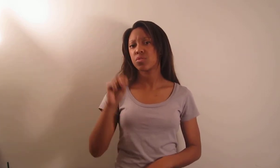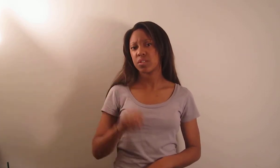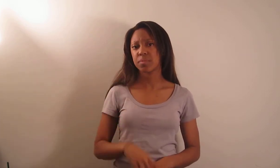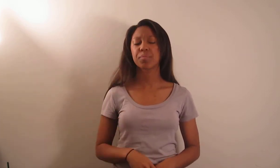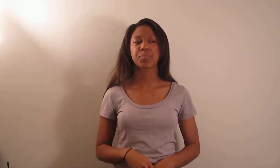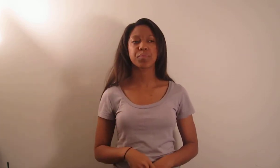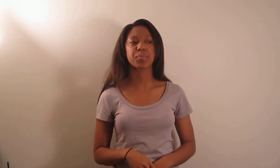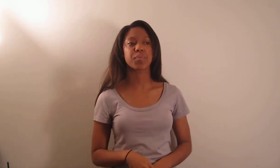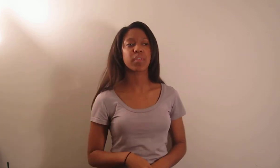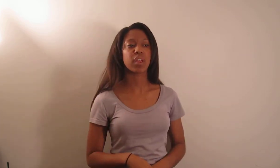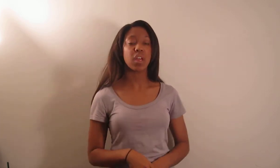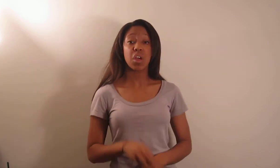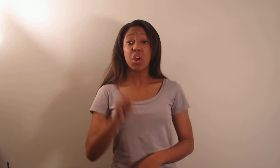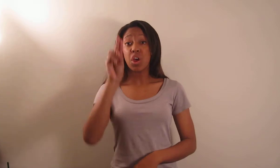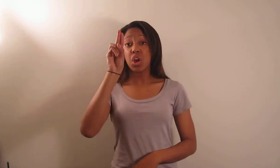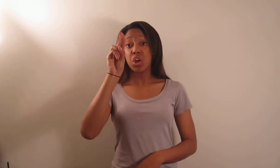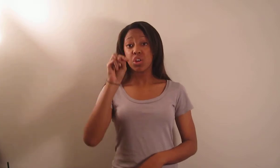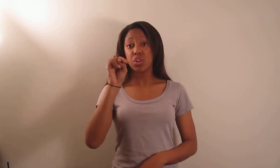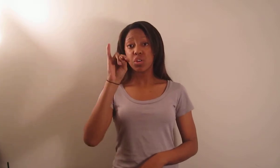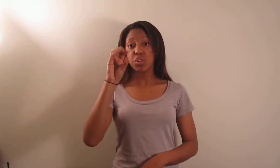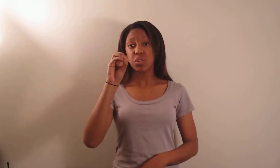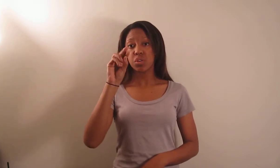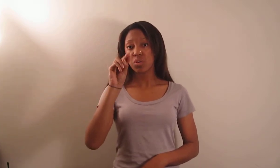Unionization was the single largest fear for most of these employers.